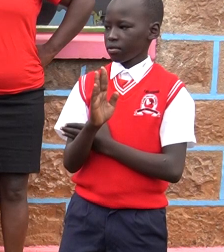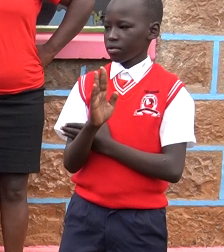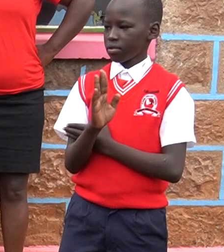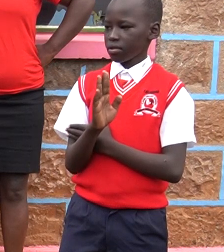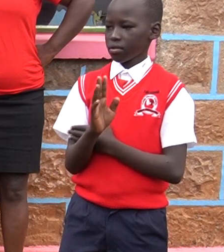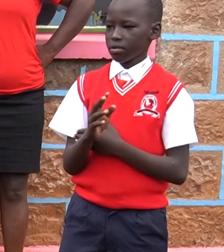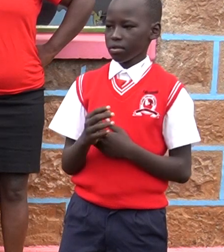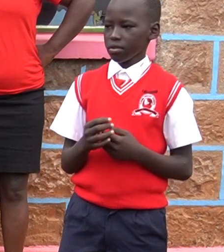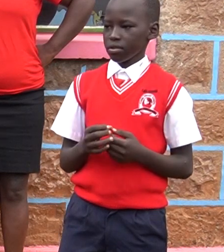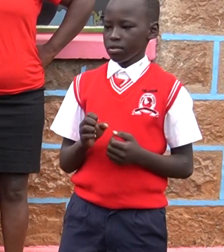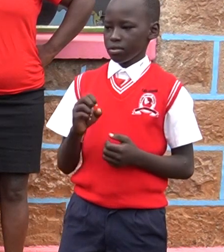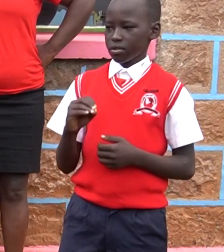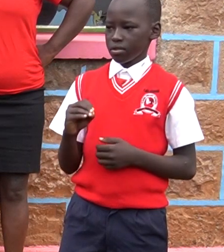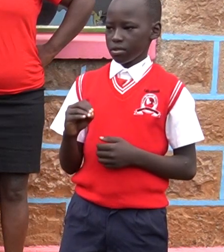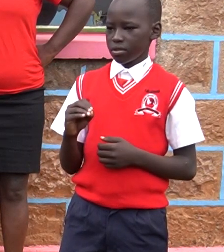God